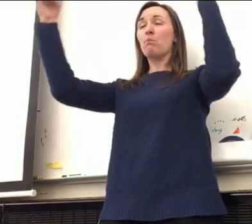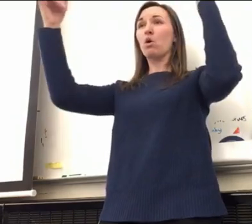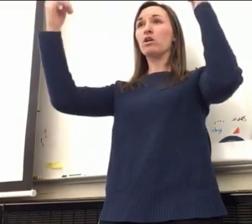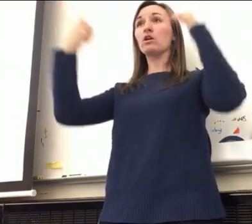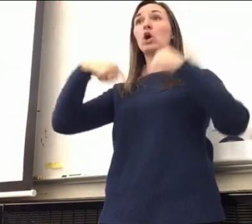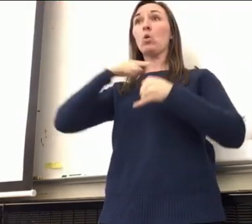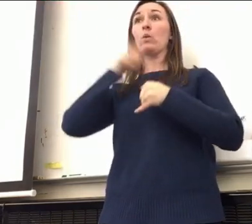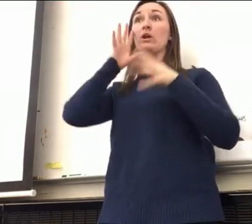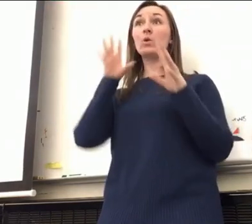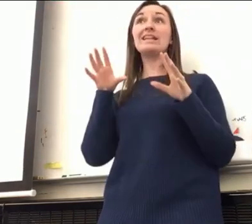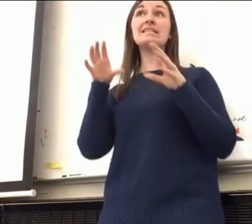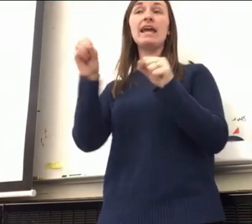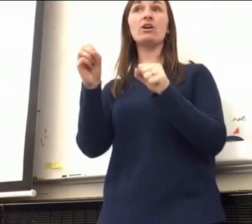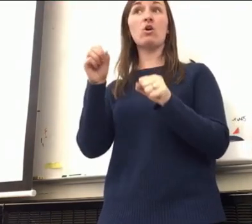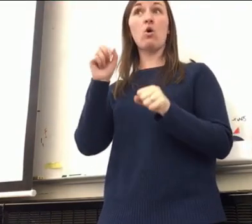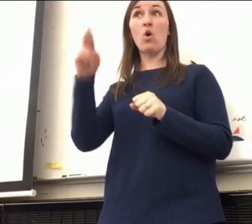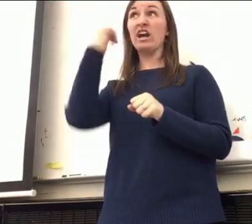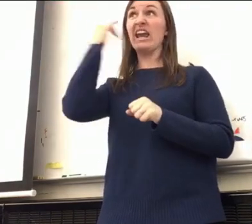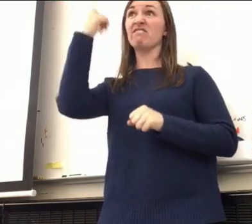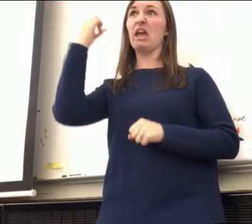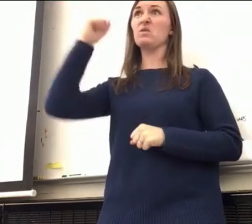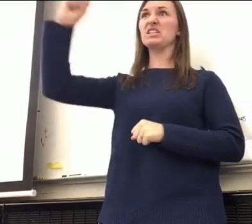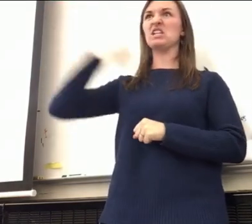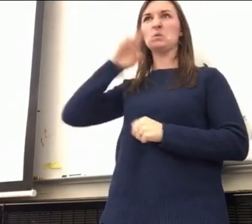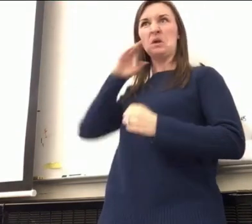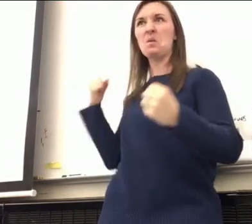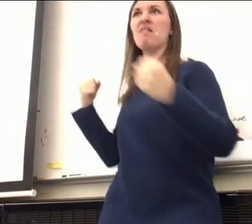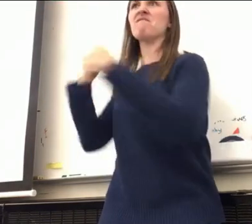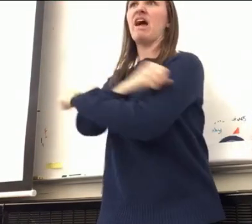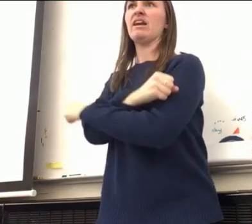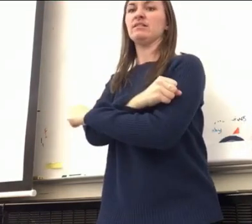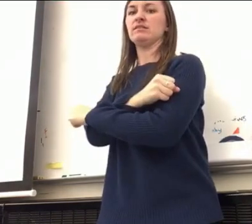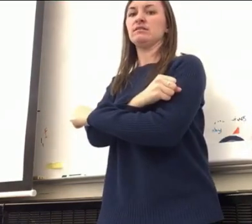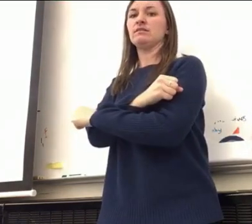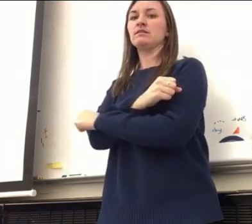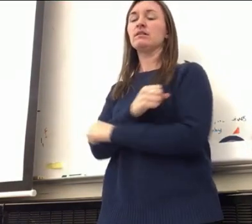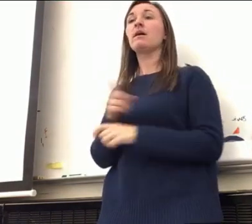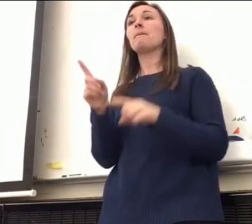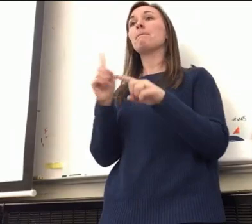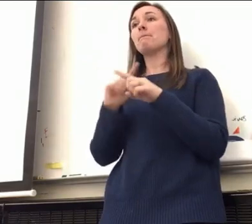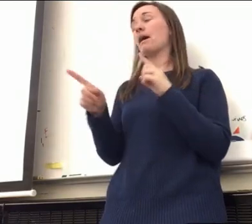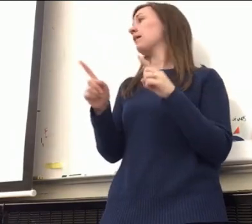Canada for it. Now, in terms of...